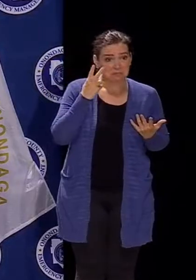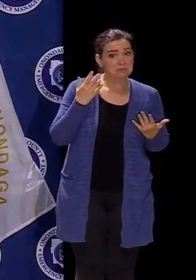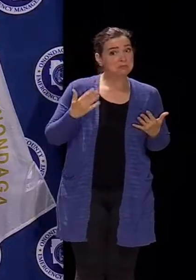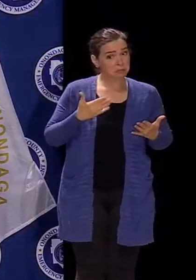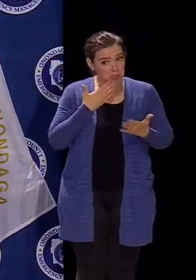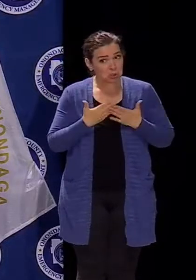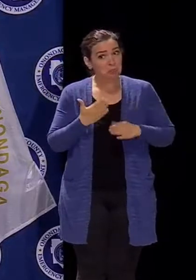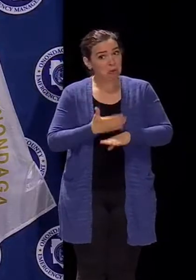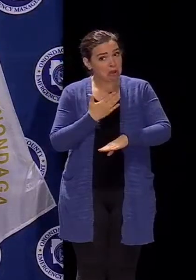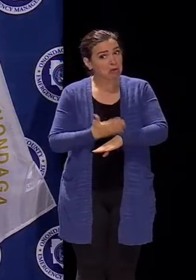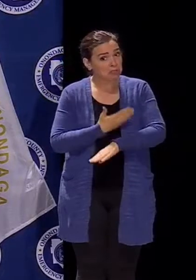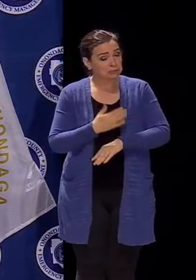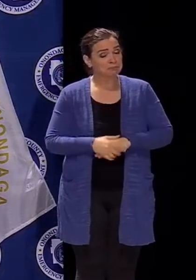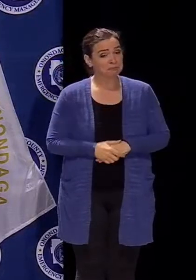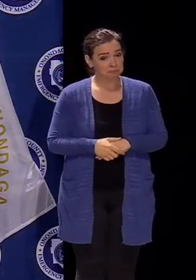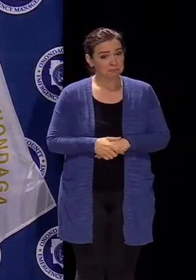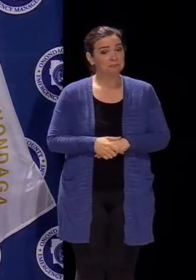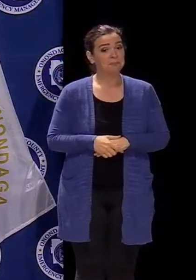13 new recoveries,